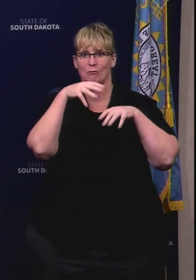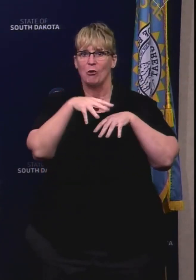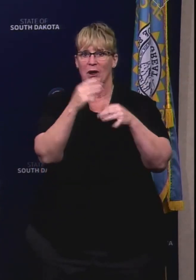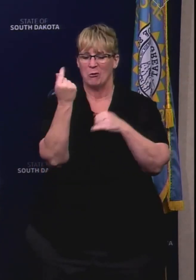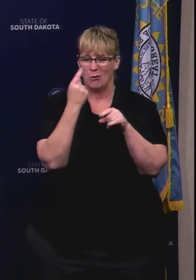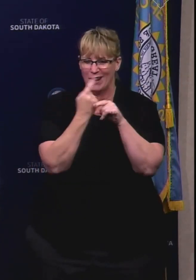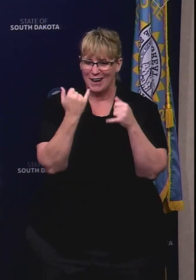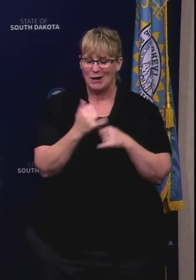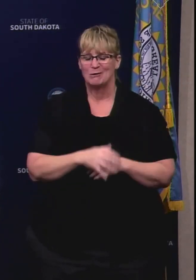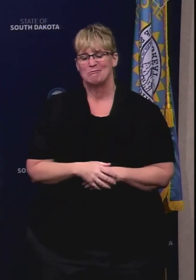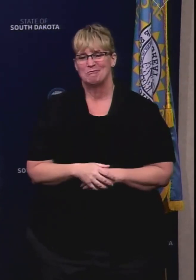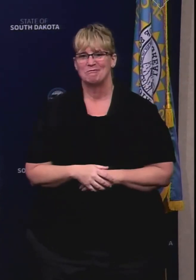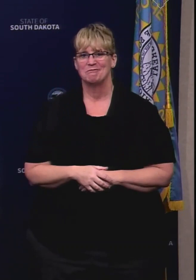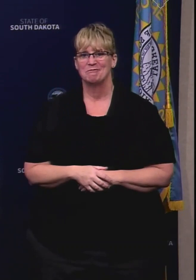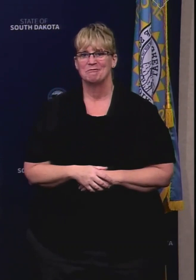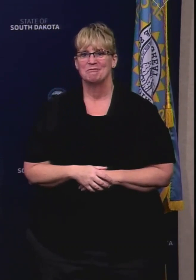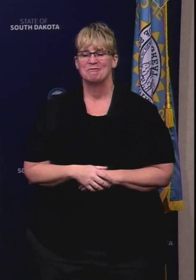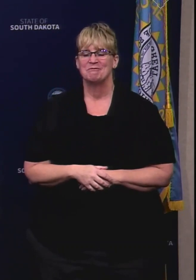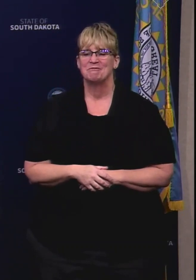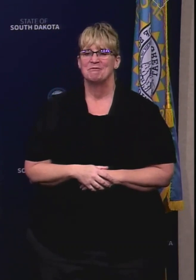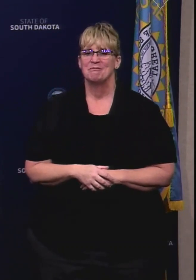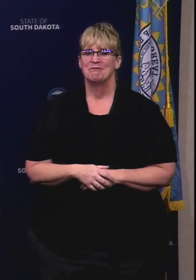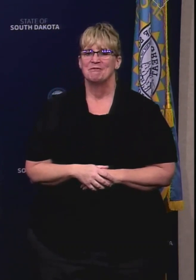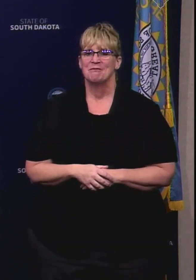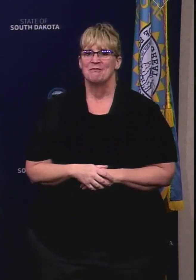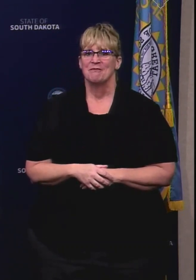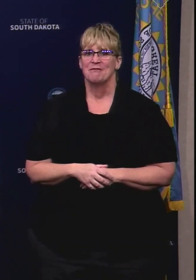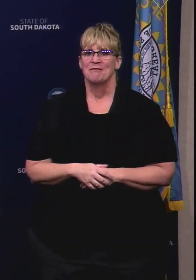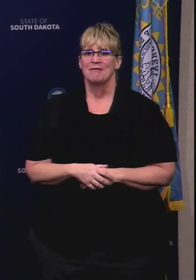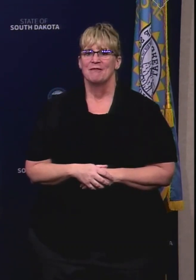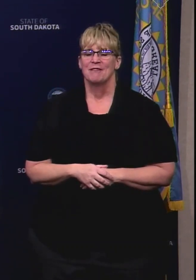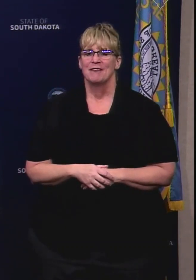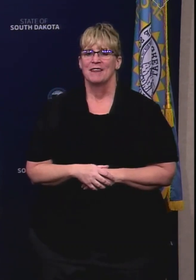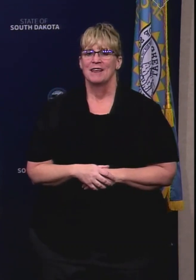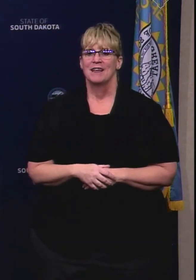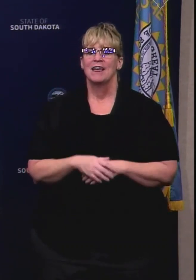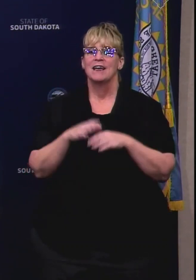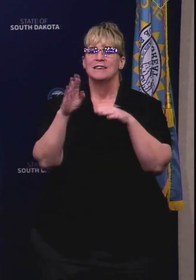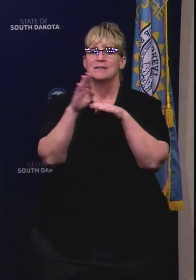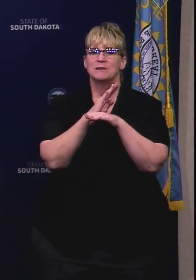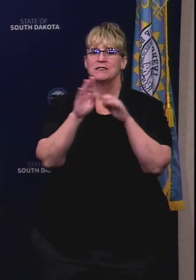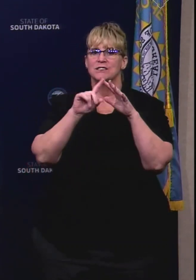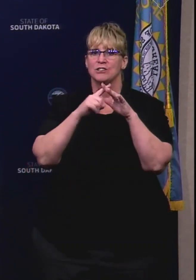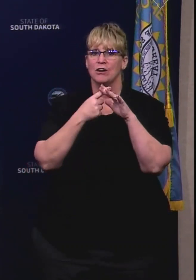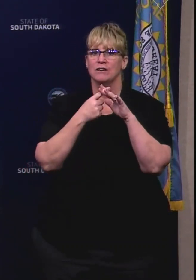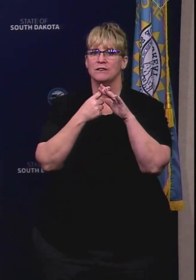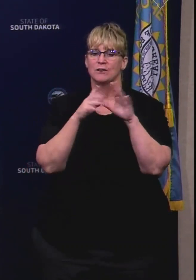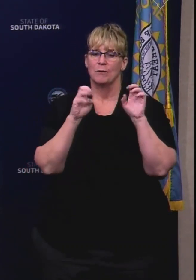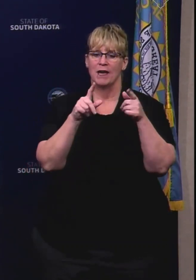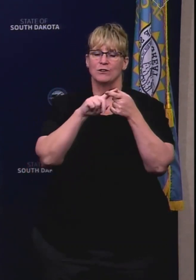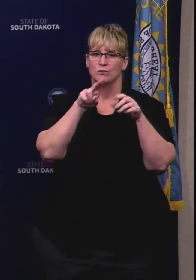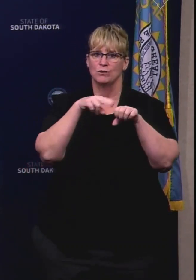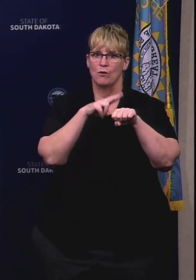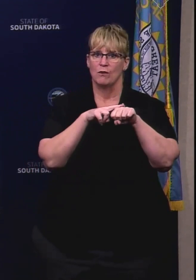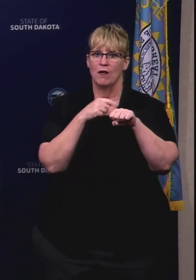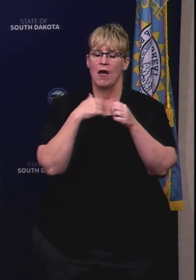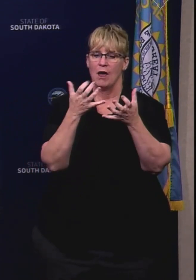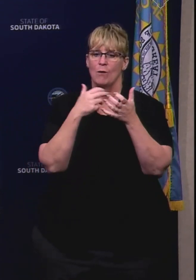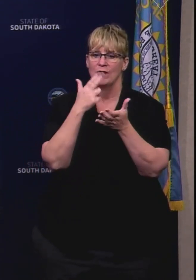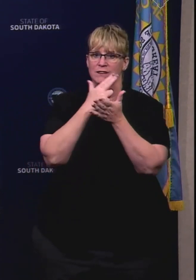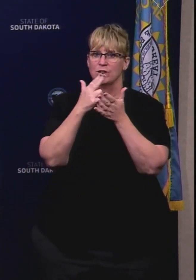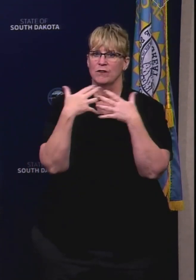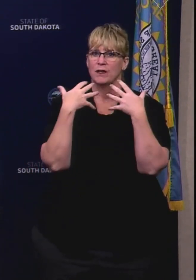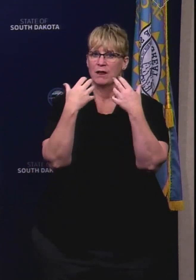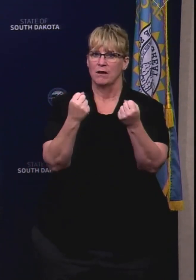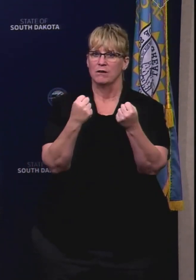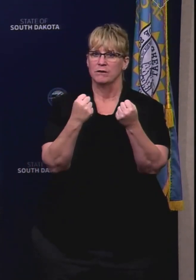now. As businesses start back to normal, I'd like to ask the Secretary of Health, Kim Malsom-Rysdom, to come forward and